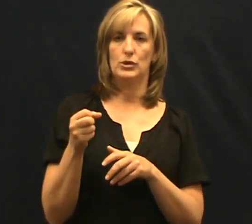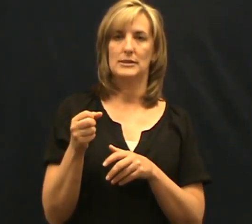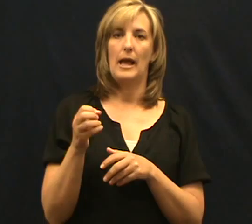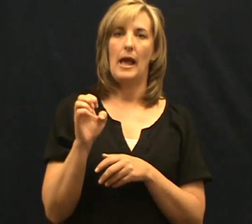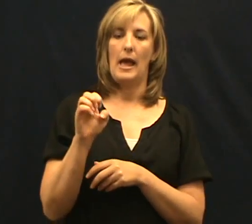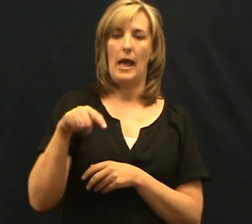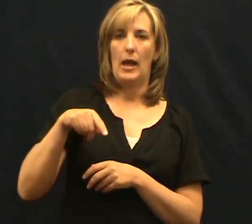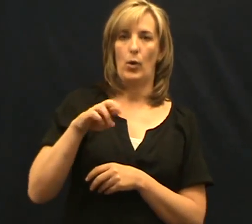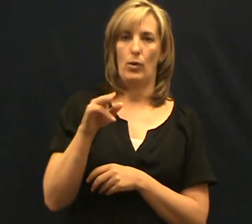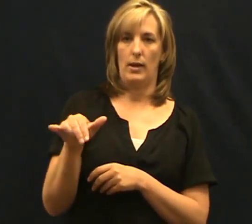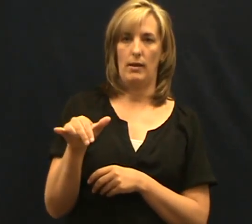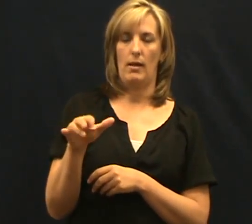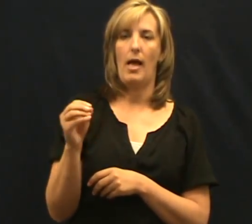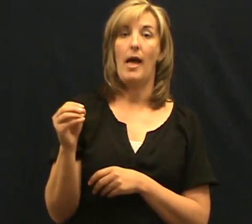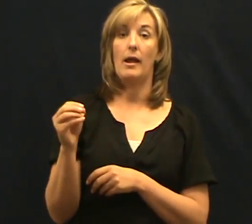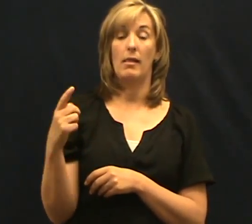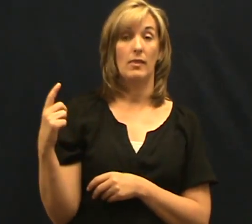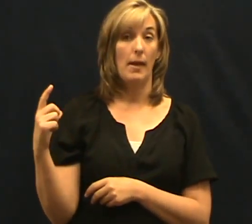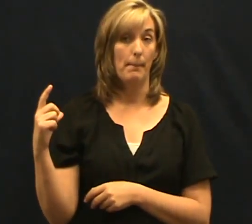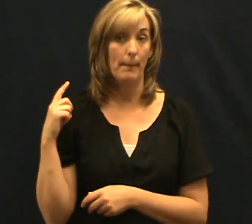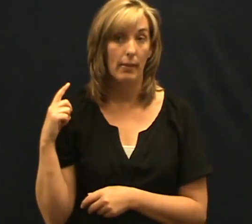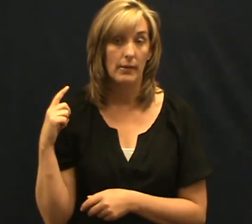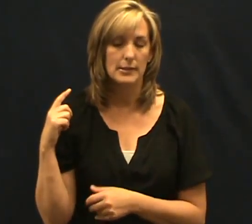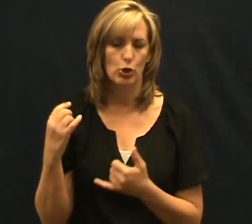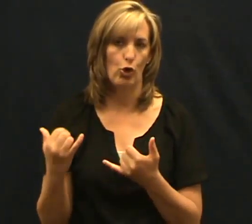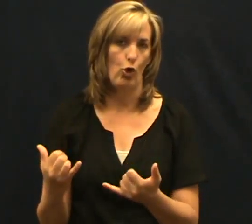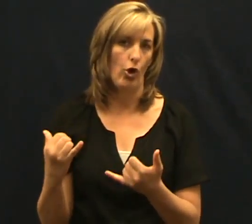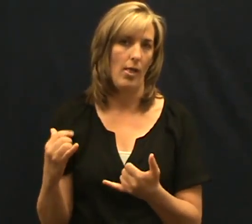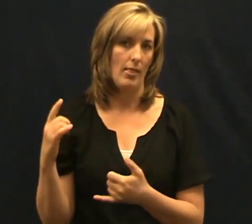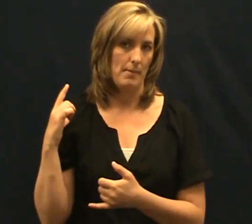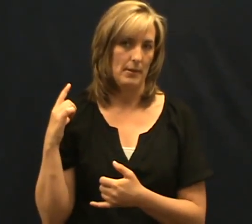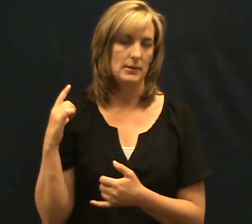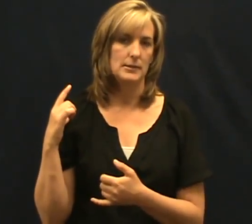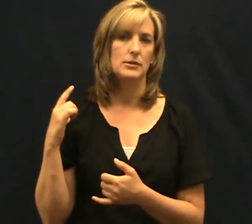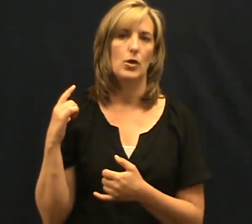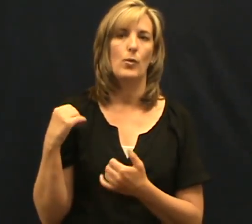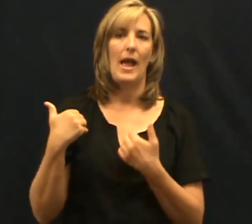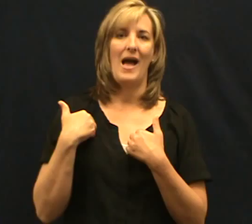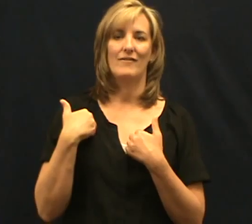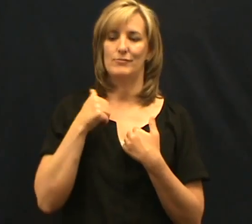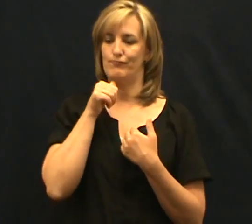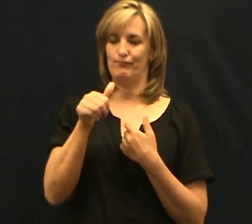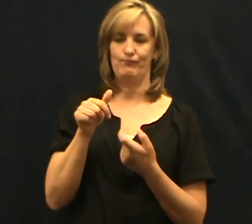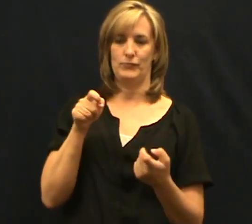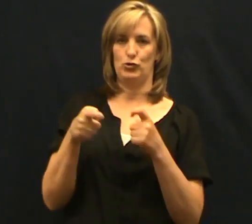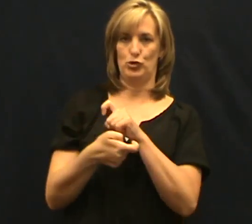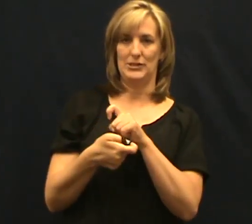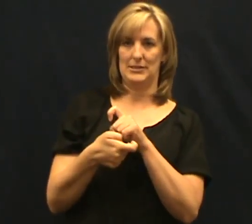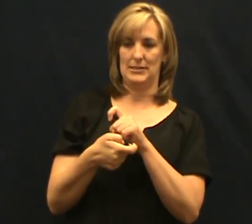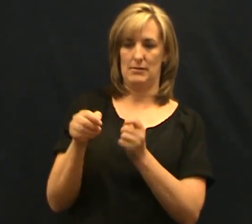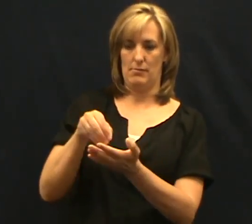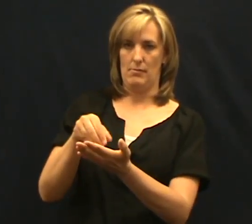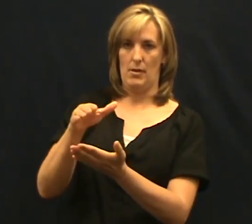first again, current liabilities, and we take those from our unadjusted trial balance. We look at accounts payable,